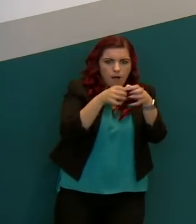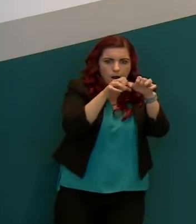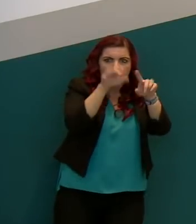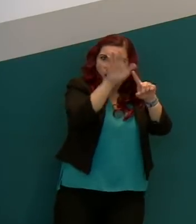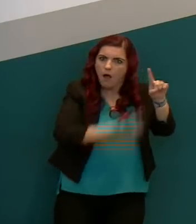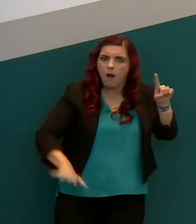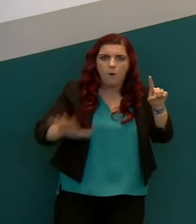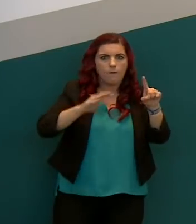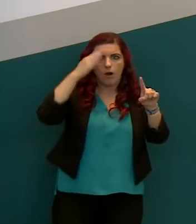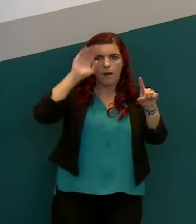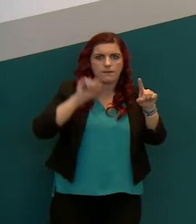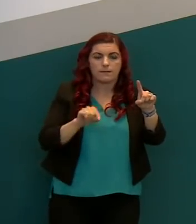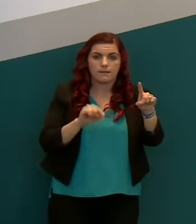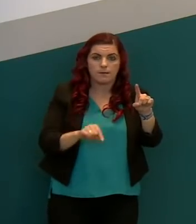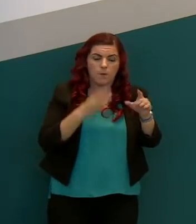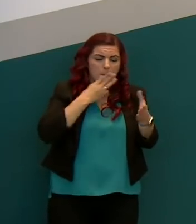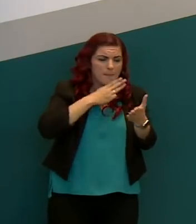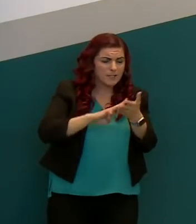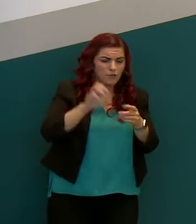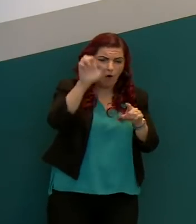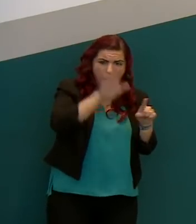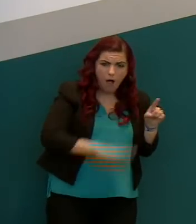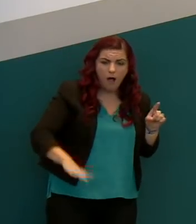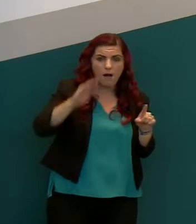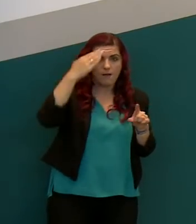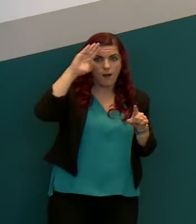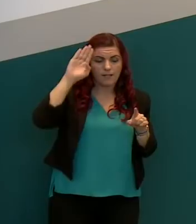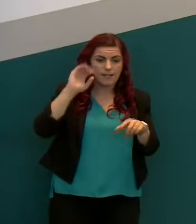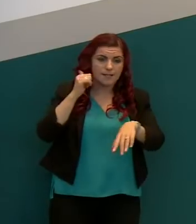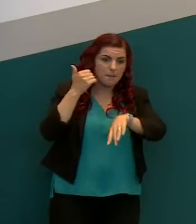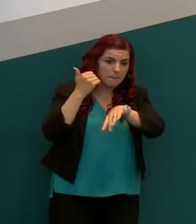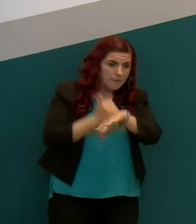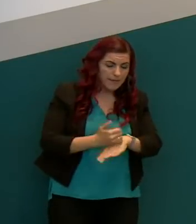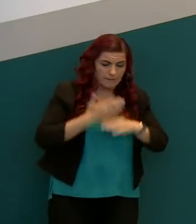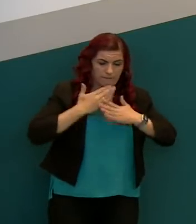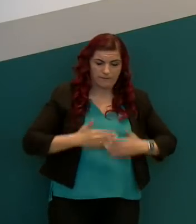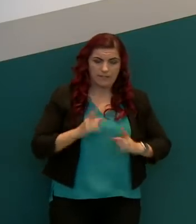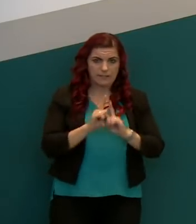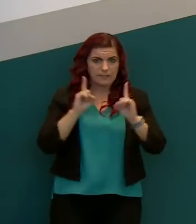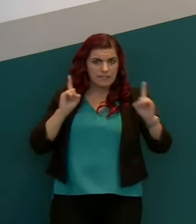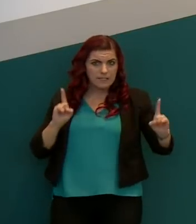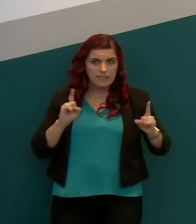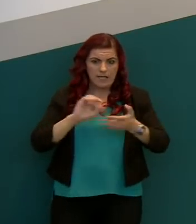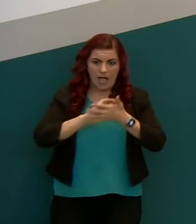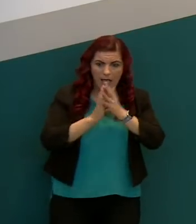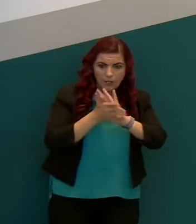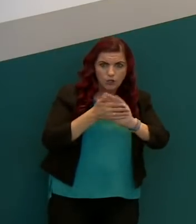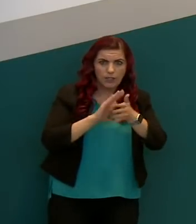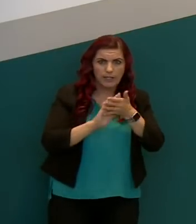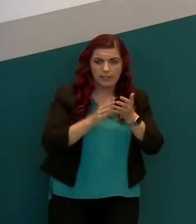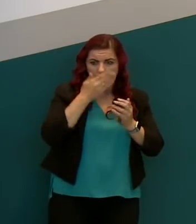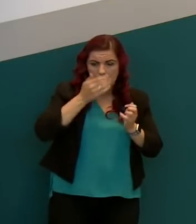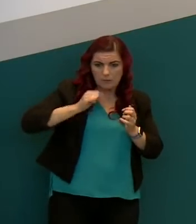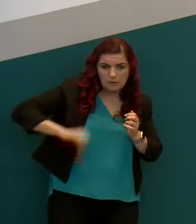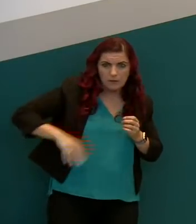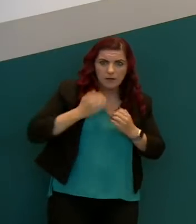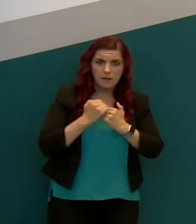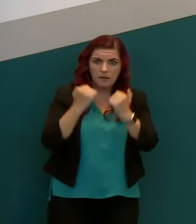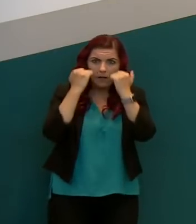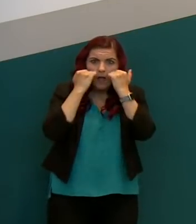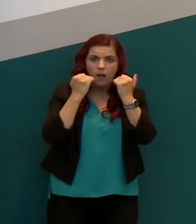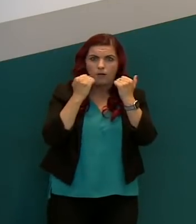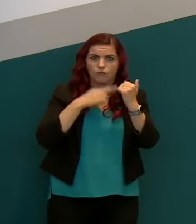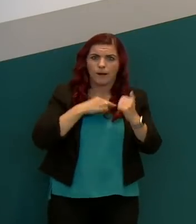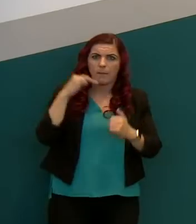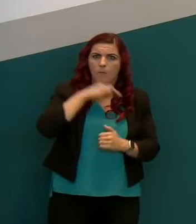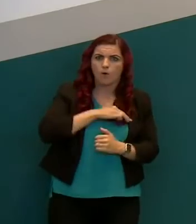remains right across the country that the basic physical distancing and hygiene measures required to prevent onward transmission from